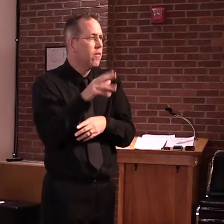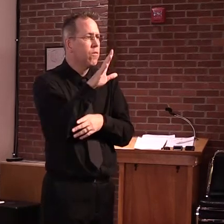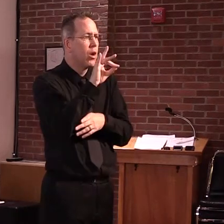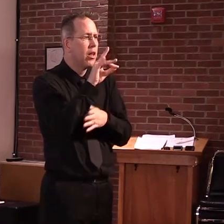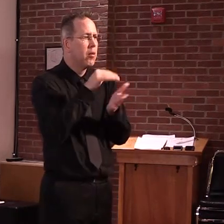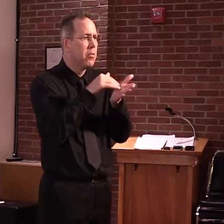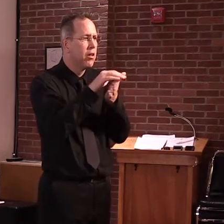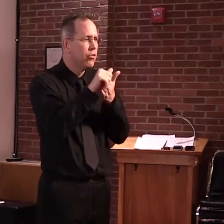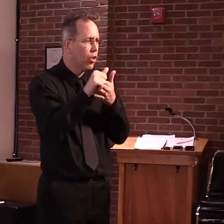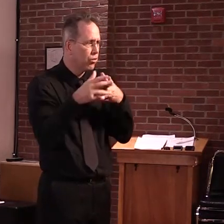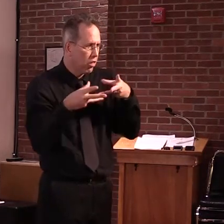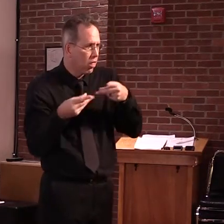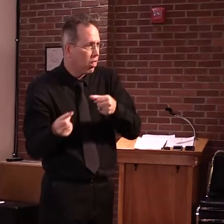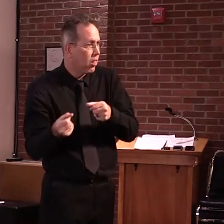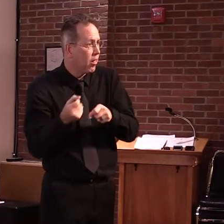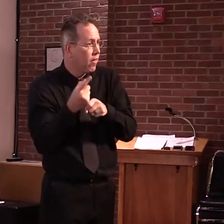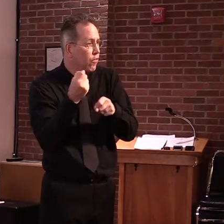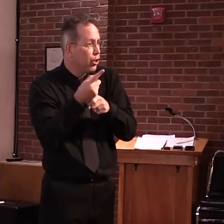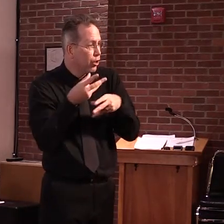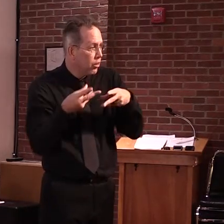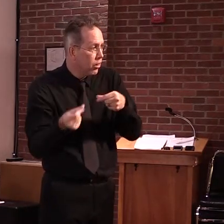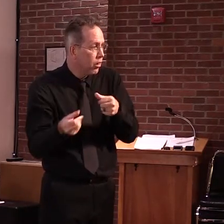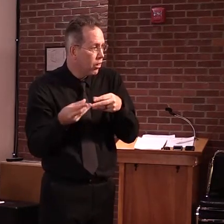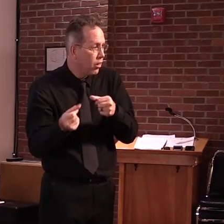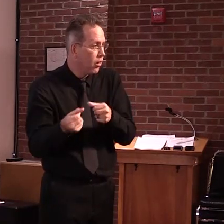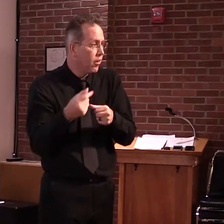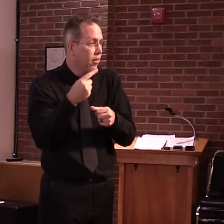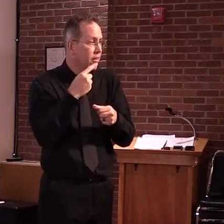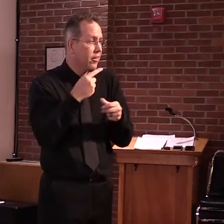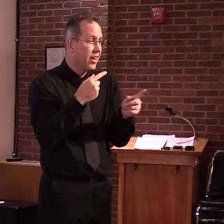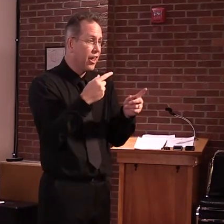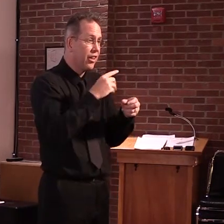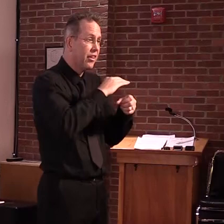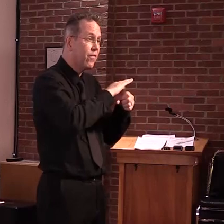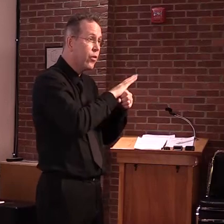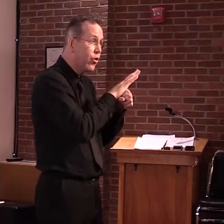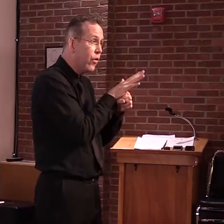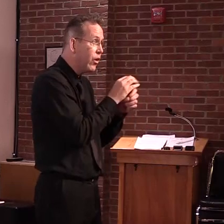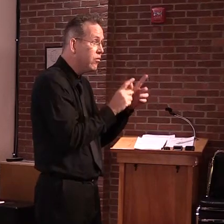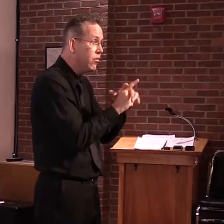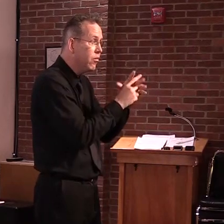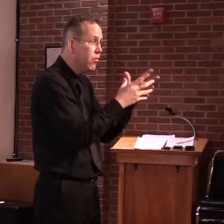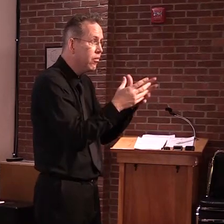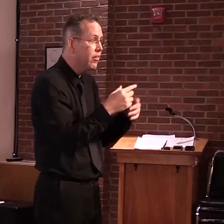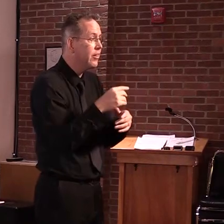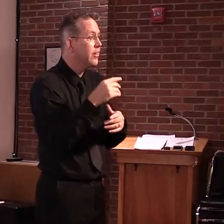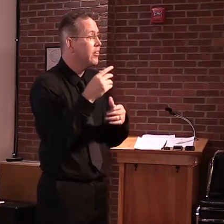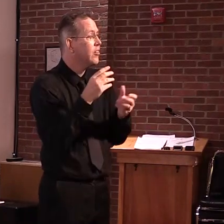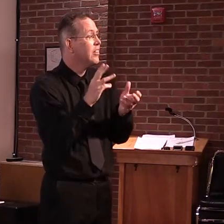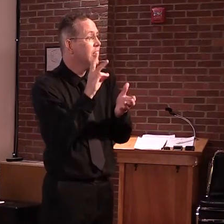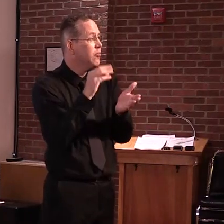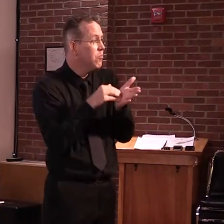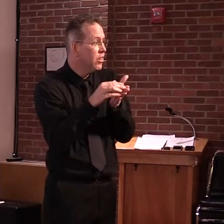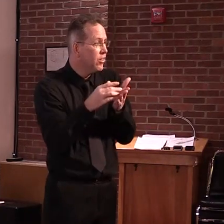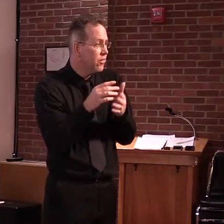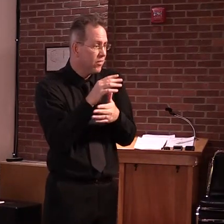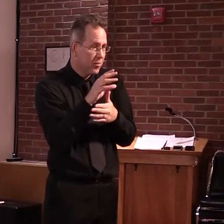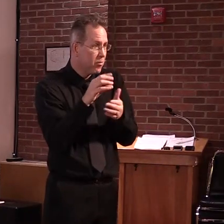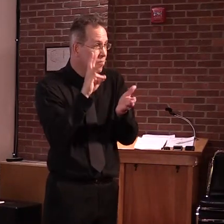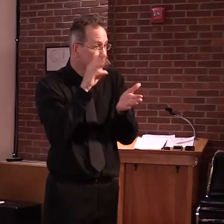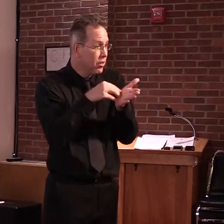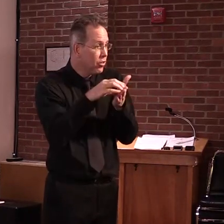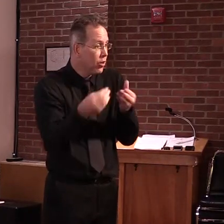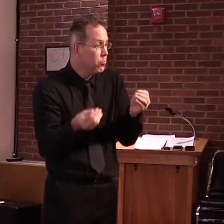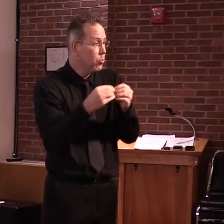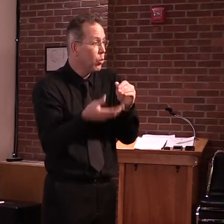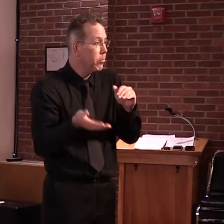were paying $6 million. So you can see the difference. So we're still spending quite a bit of money with the motel hotel program as